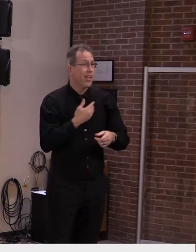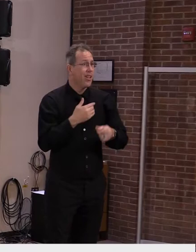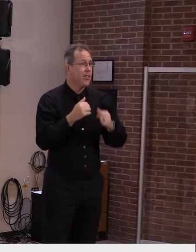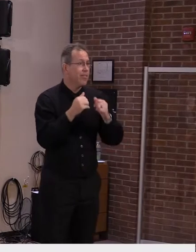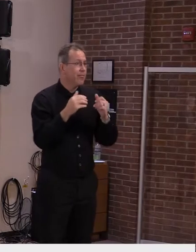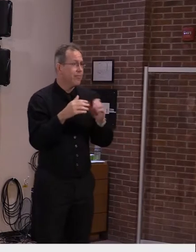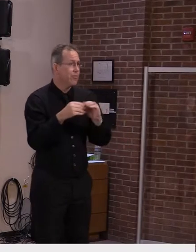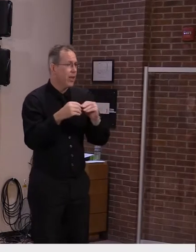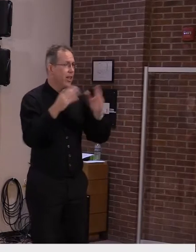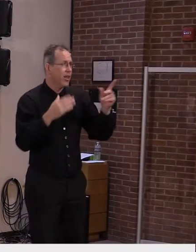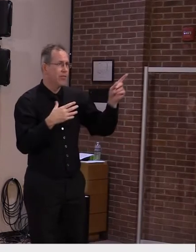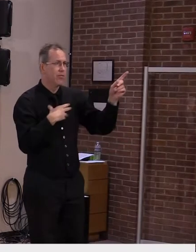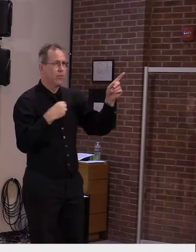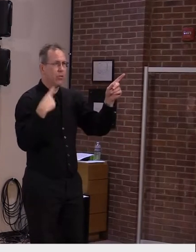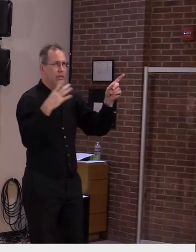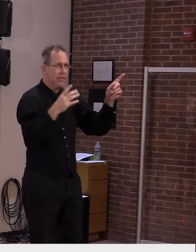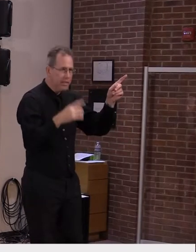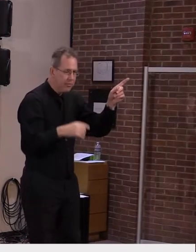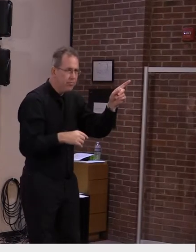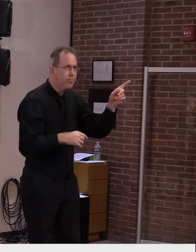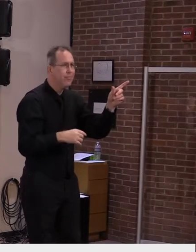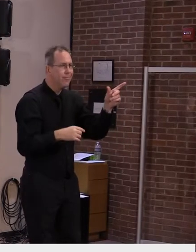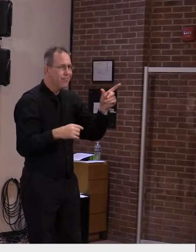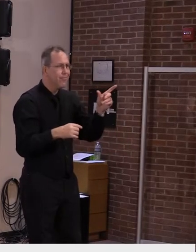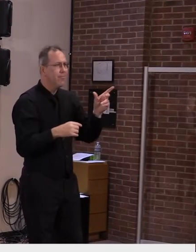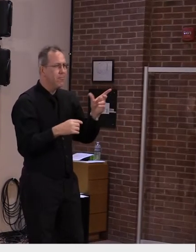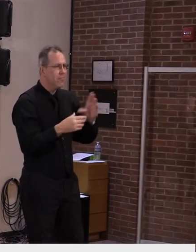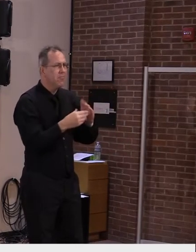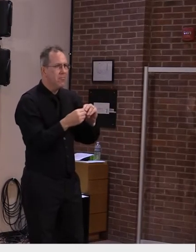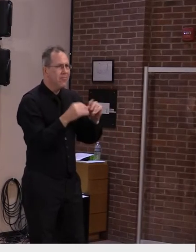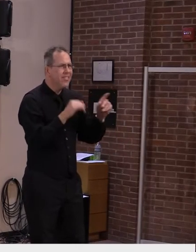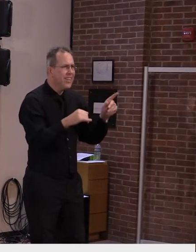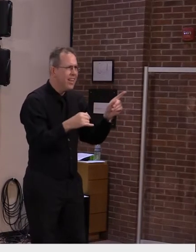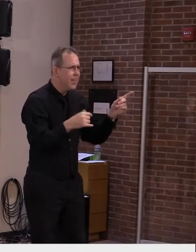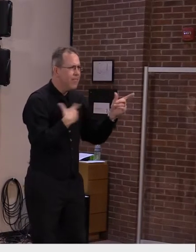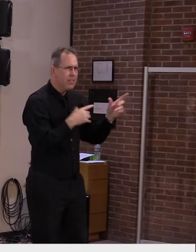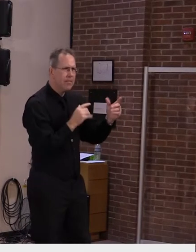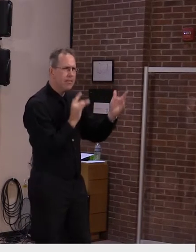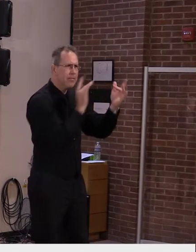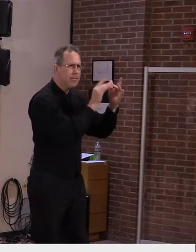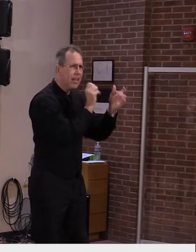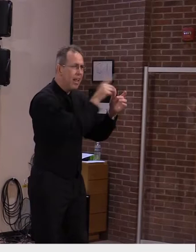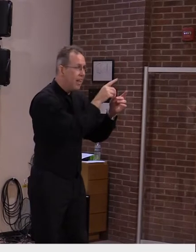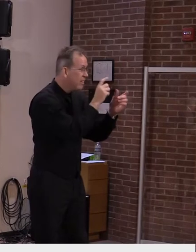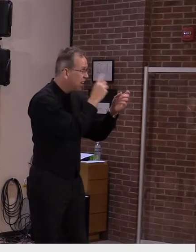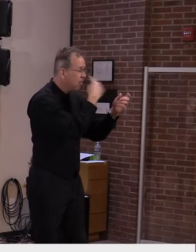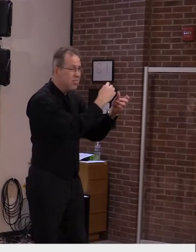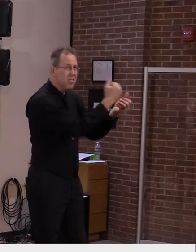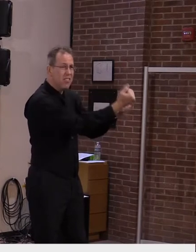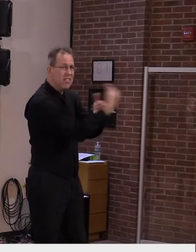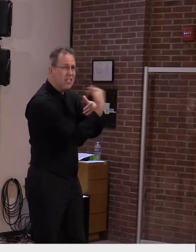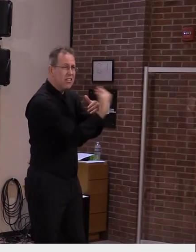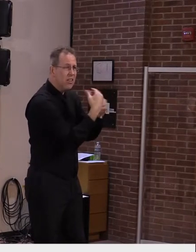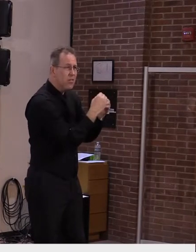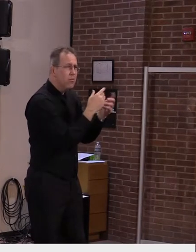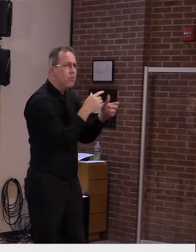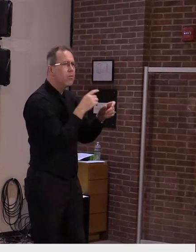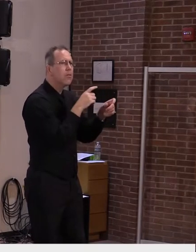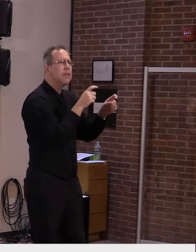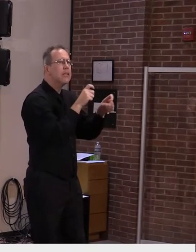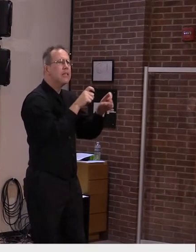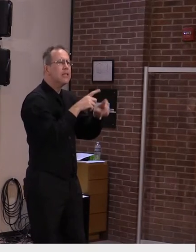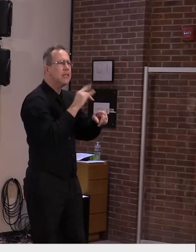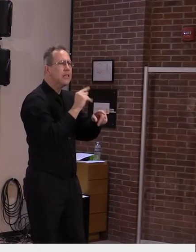talk about bringing in additional rapid tests, antigen tests in particular, with the White